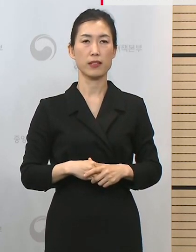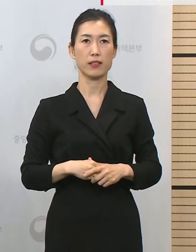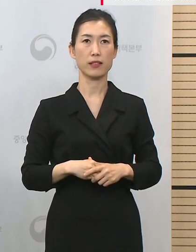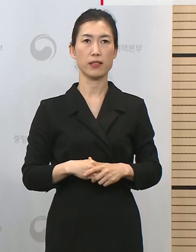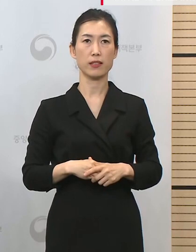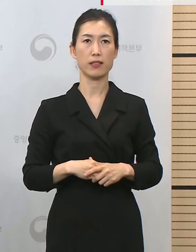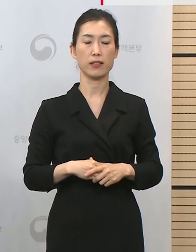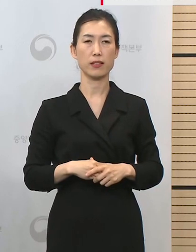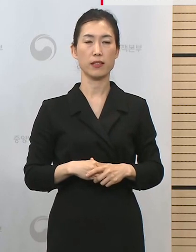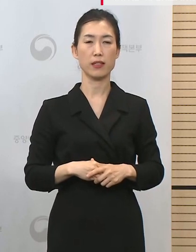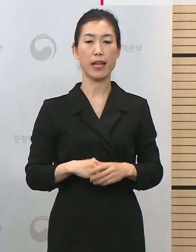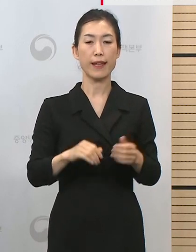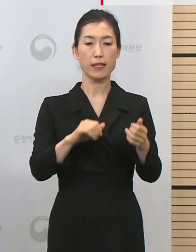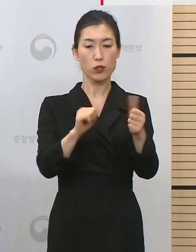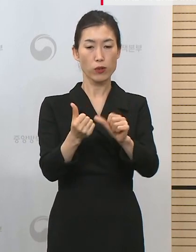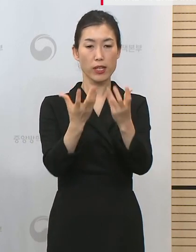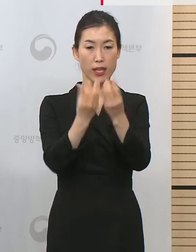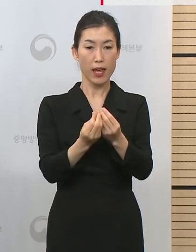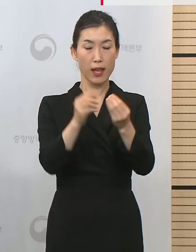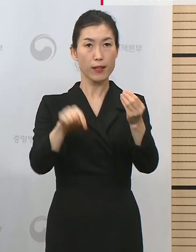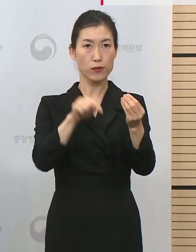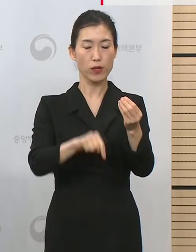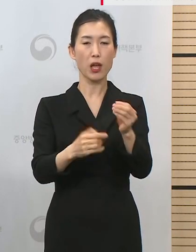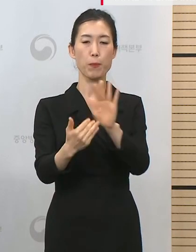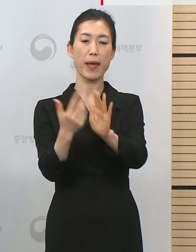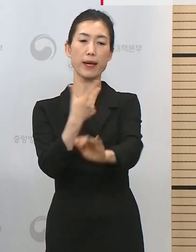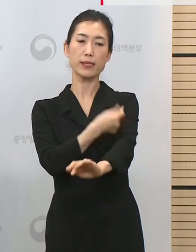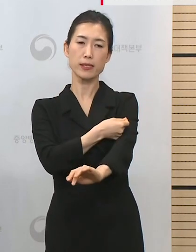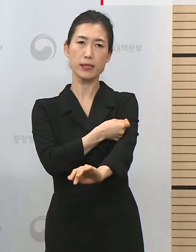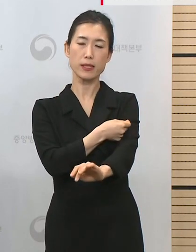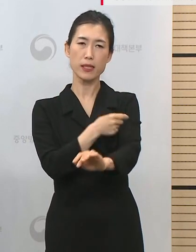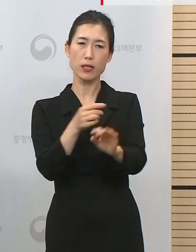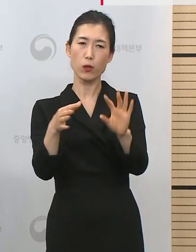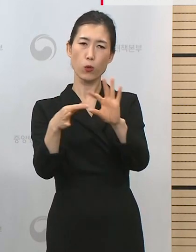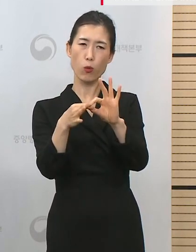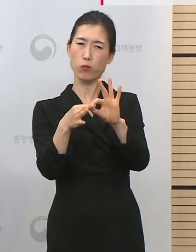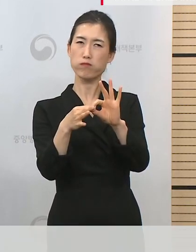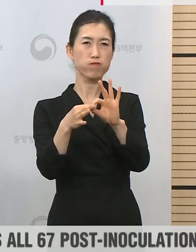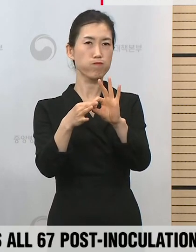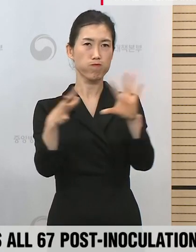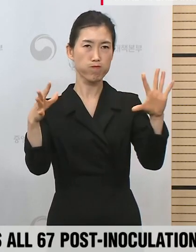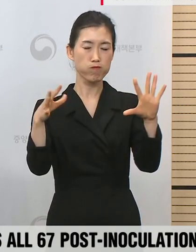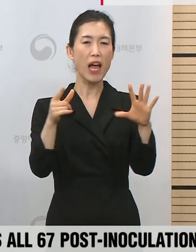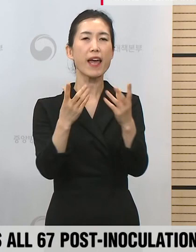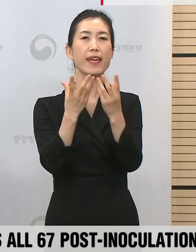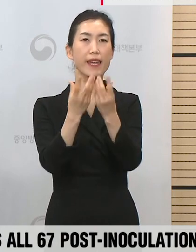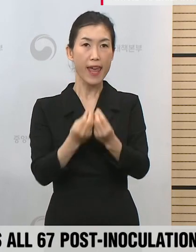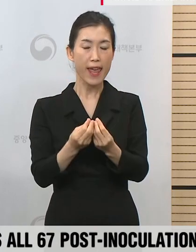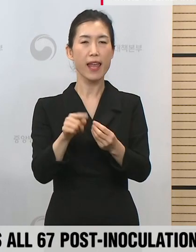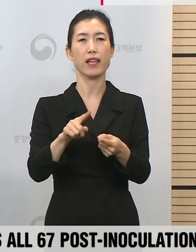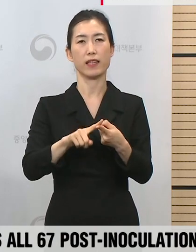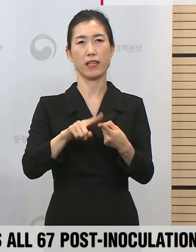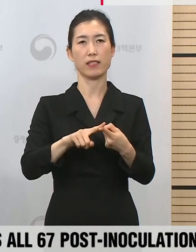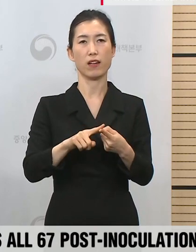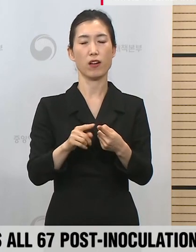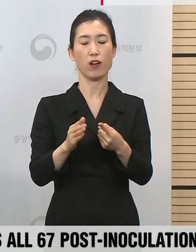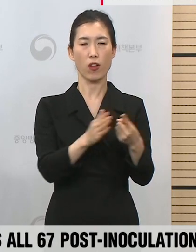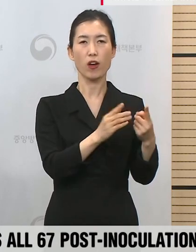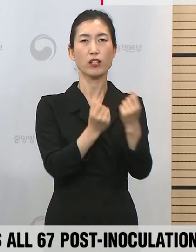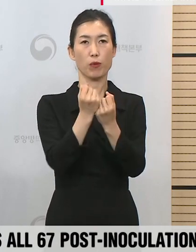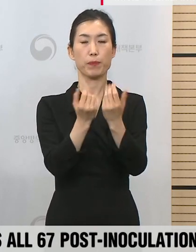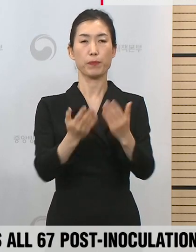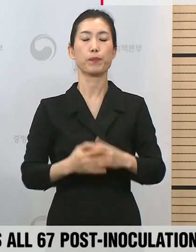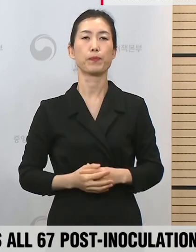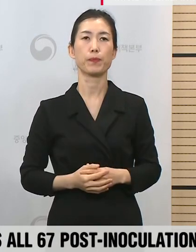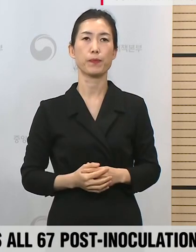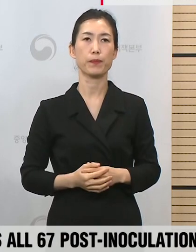the result of our in-depth analysis. And as for the fatalities, we have seen some cases that have been